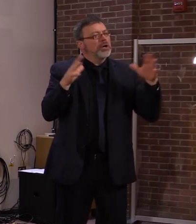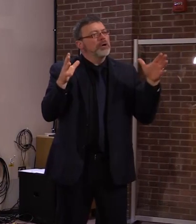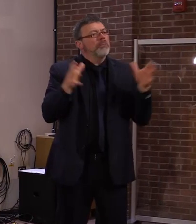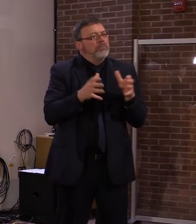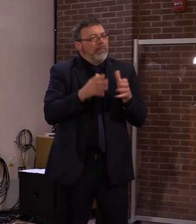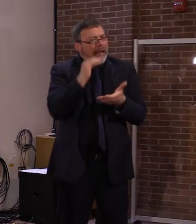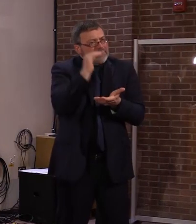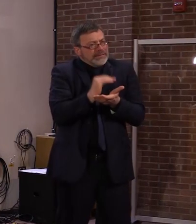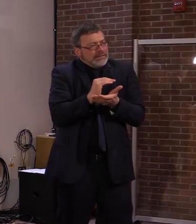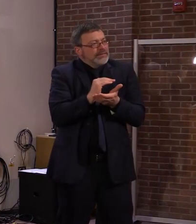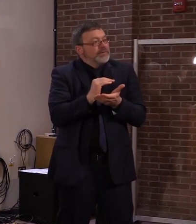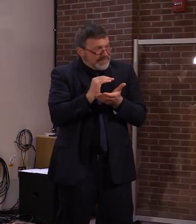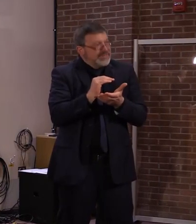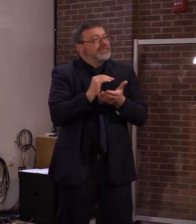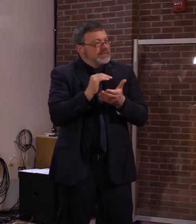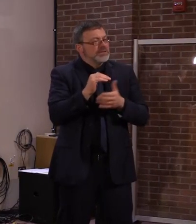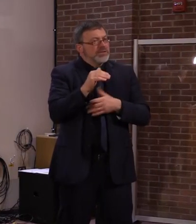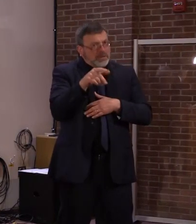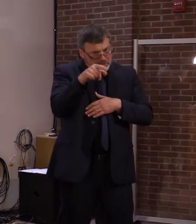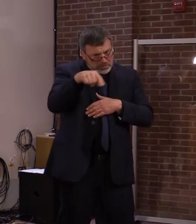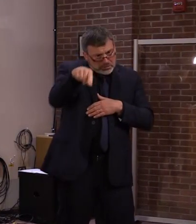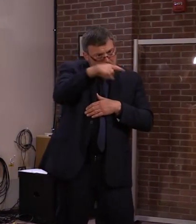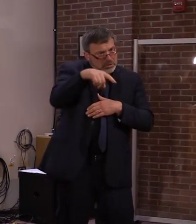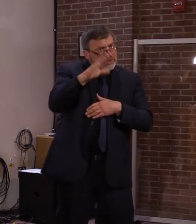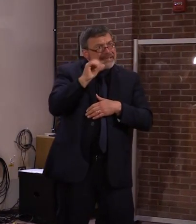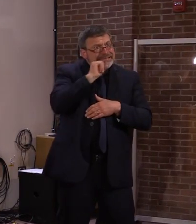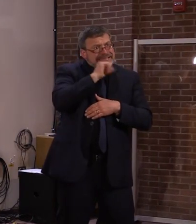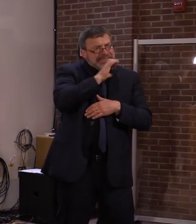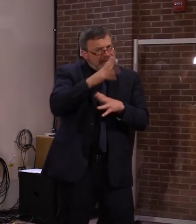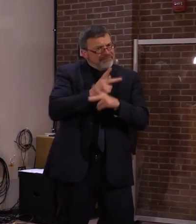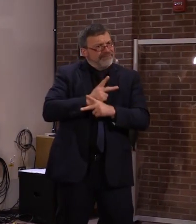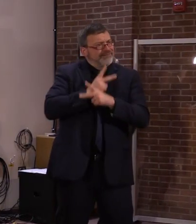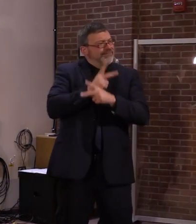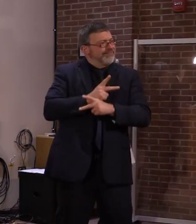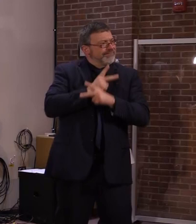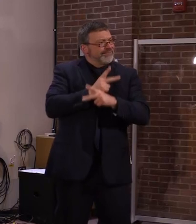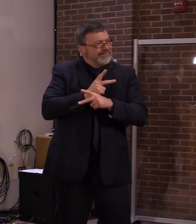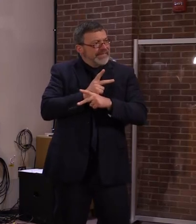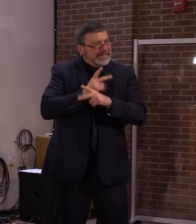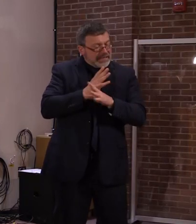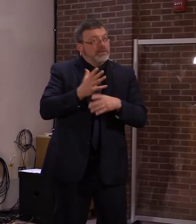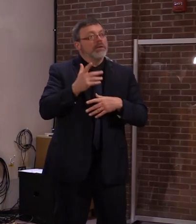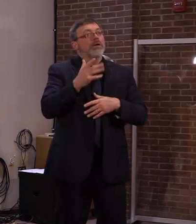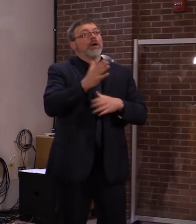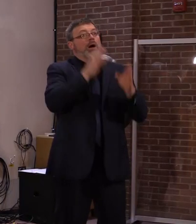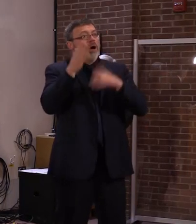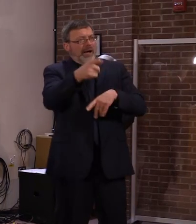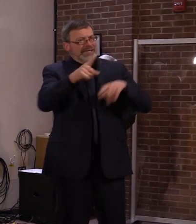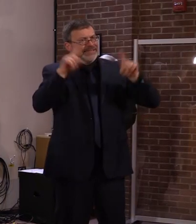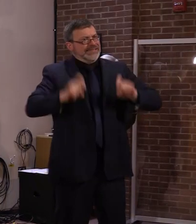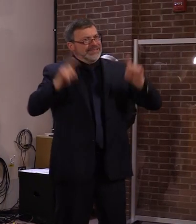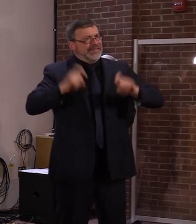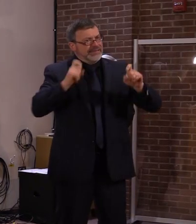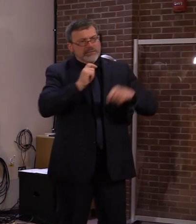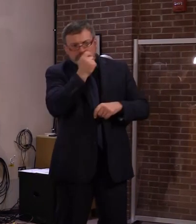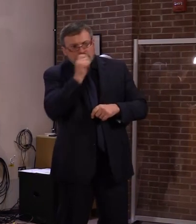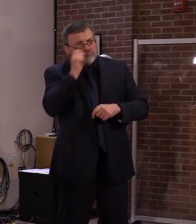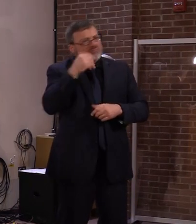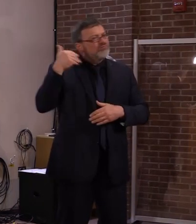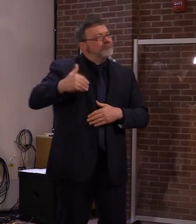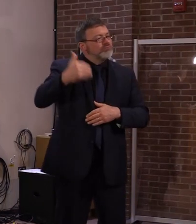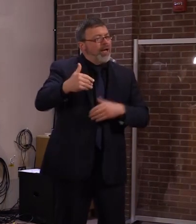Use testing as a tool, like an over-the-counter rapid test or a free PCR test before you get